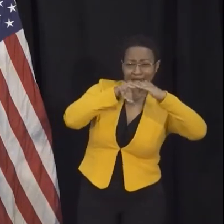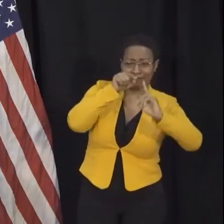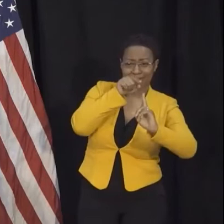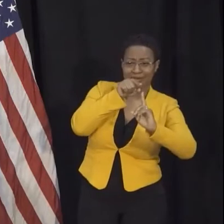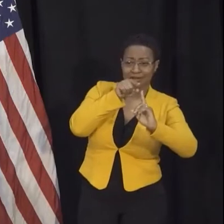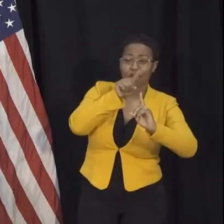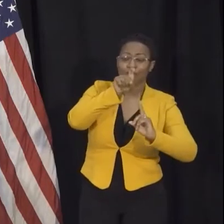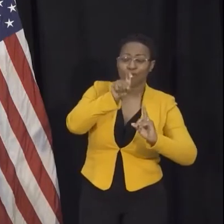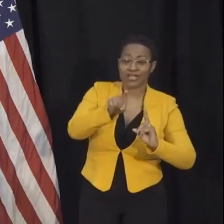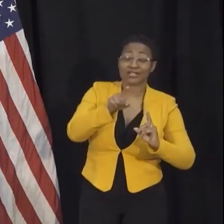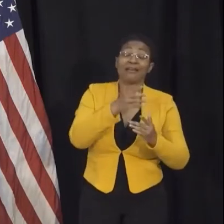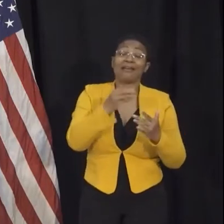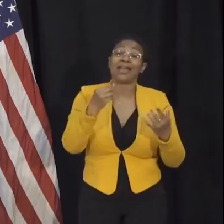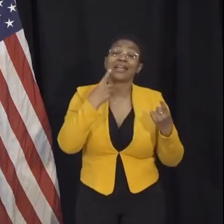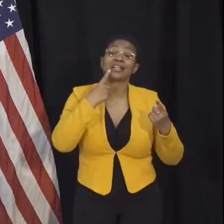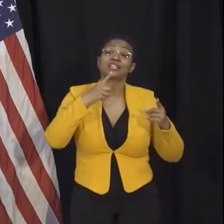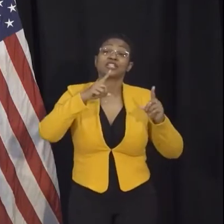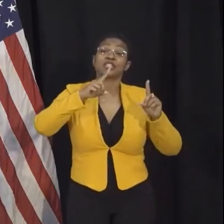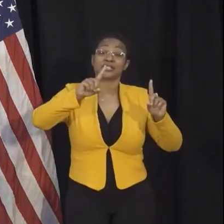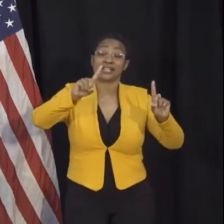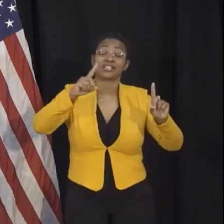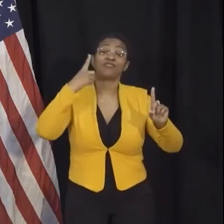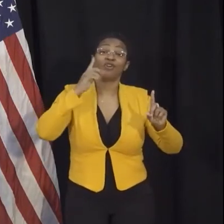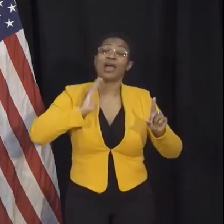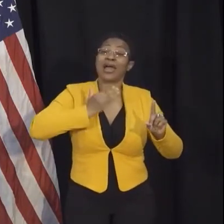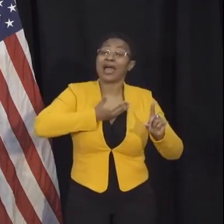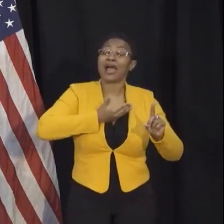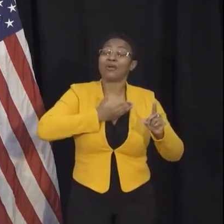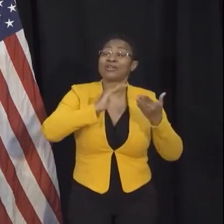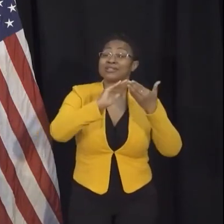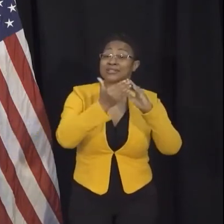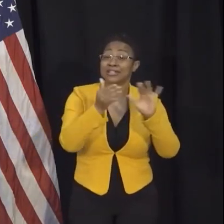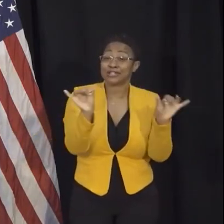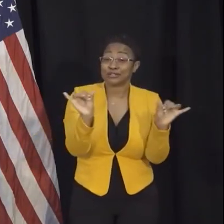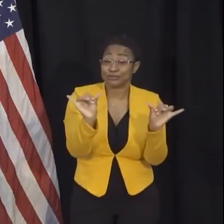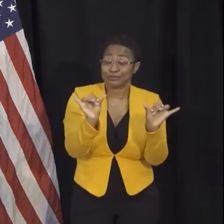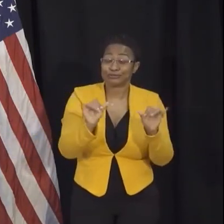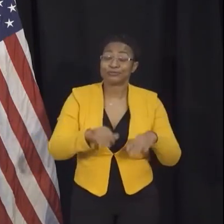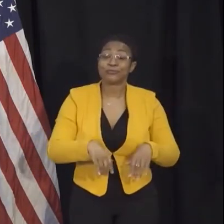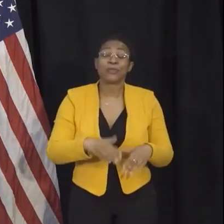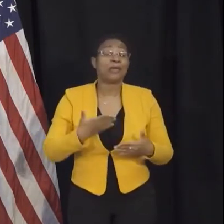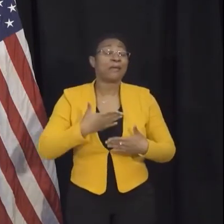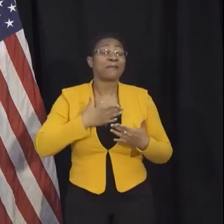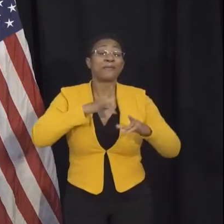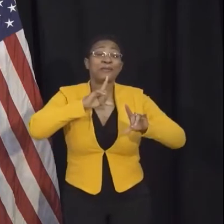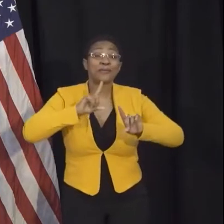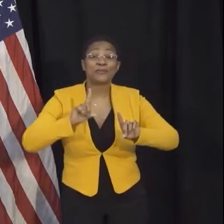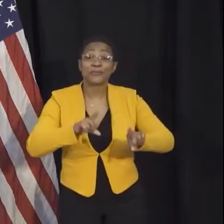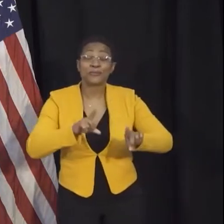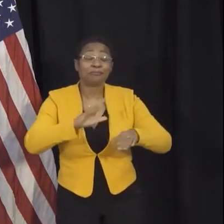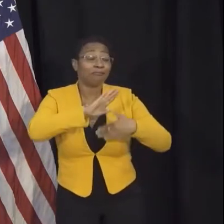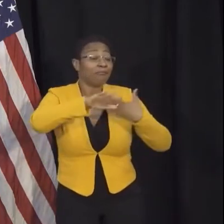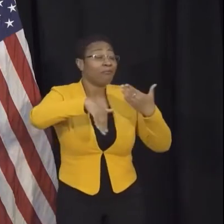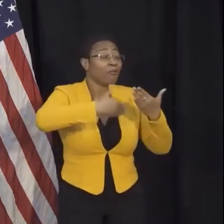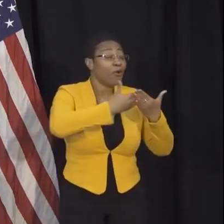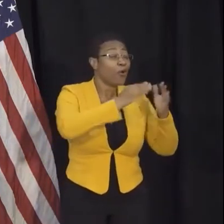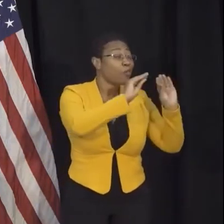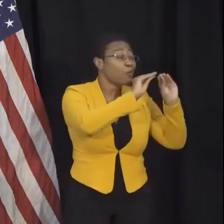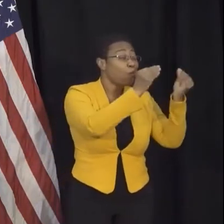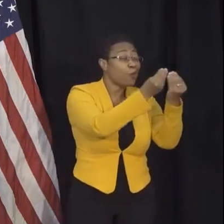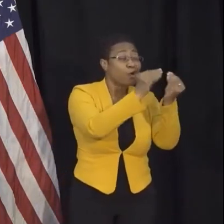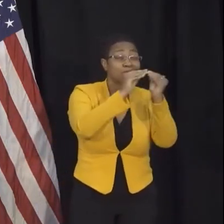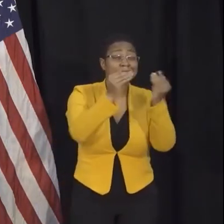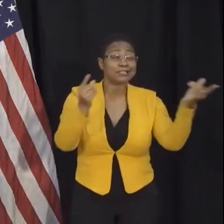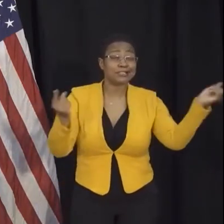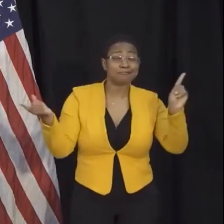And we also think it's a succession question for our city. So I'm happy to report, because of all of the organizations that you're